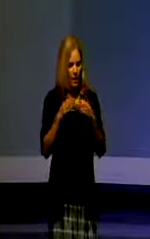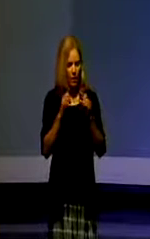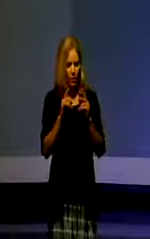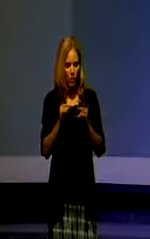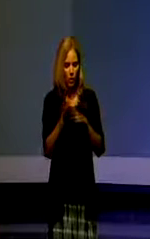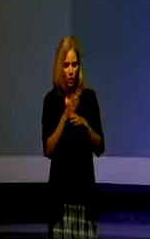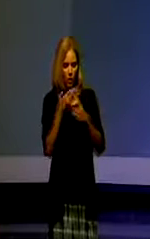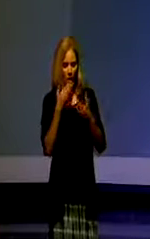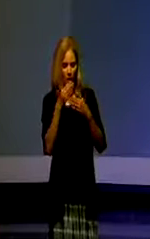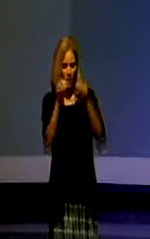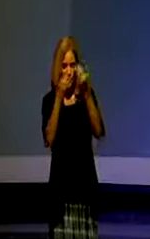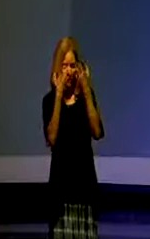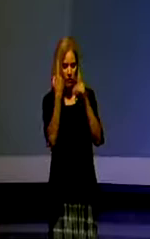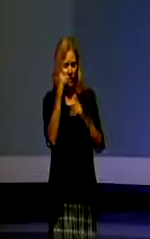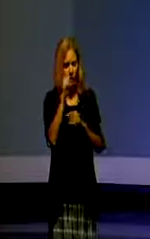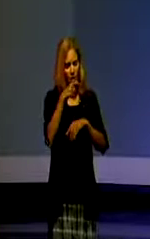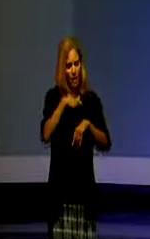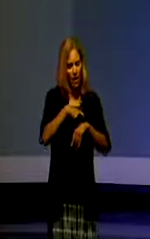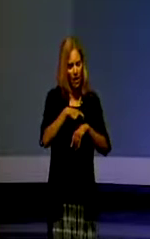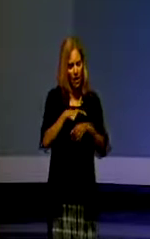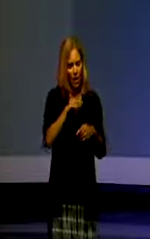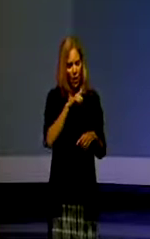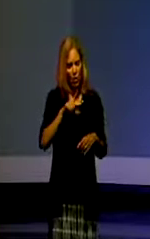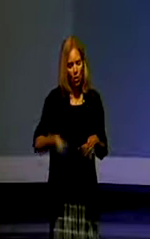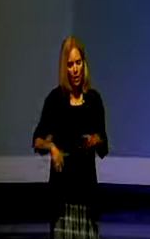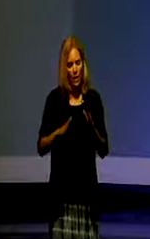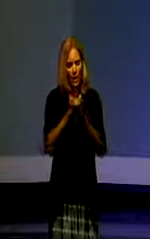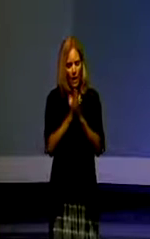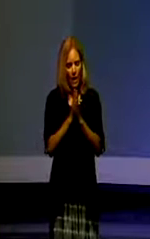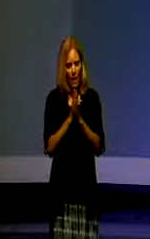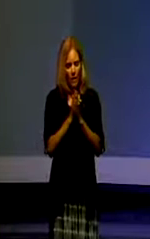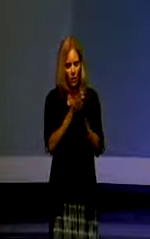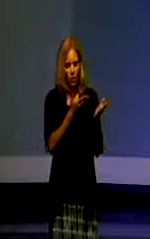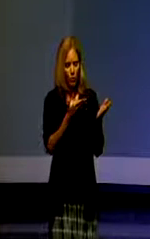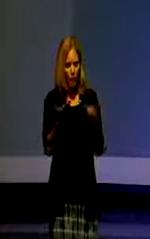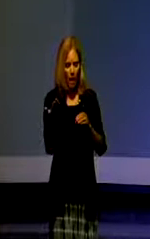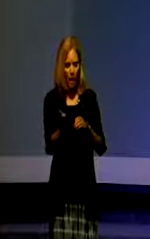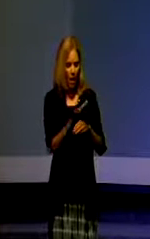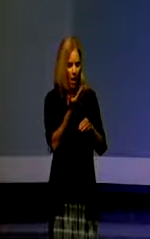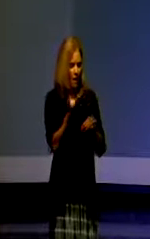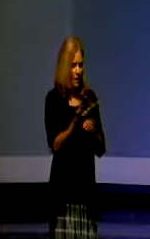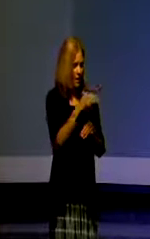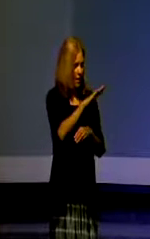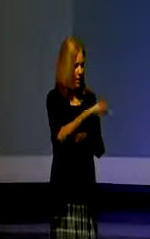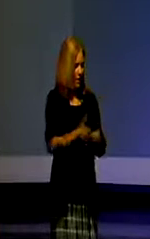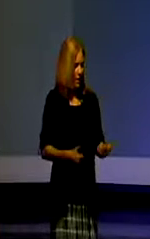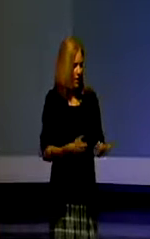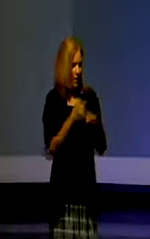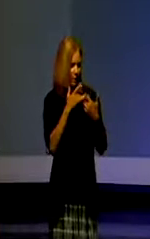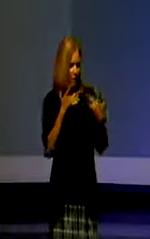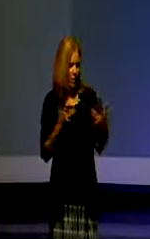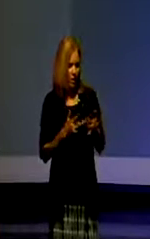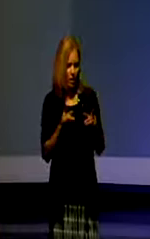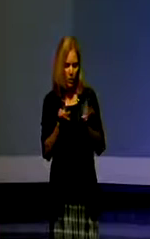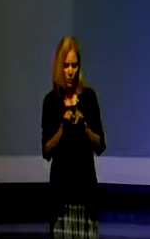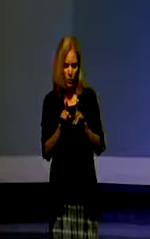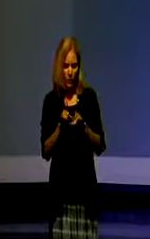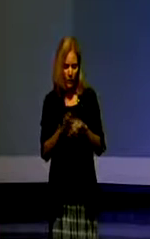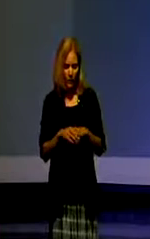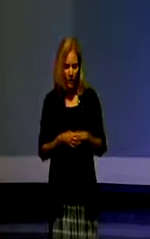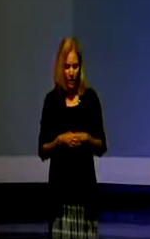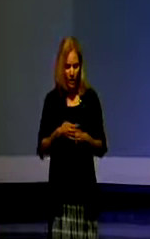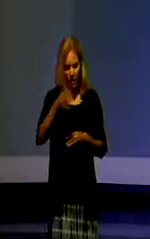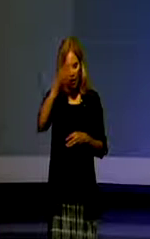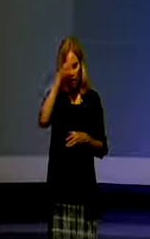the gospel with maybe for the first time. Lord, we ask that you would bring a harvest in their lives and in their hearts as well.